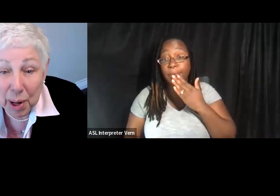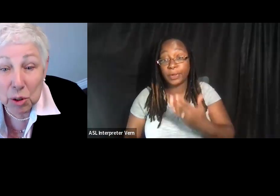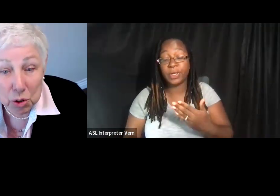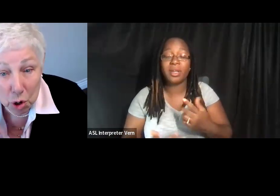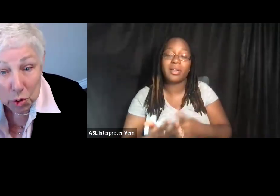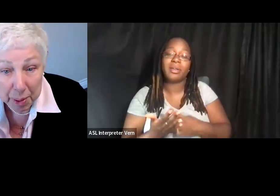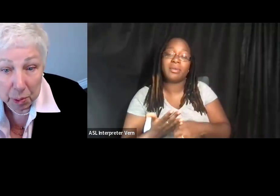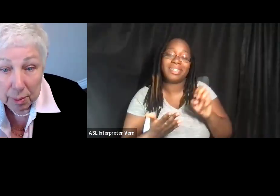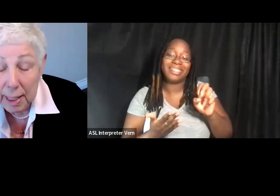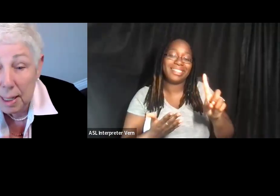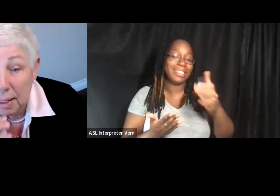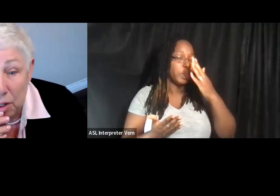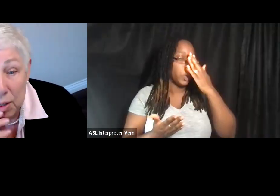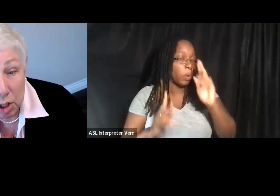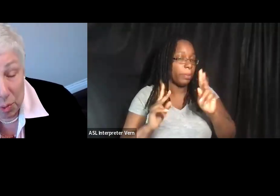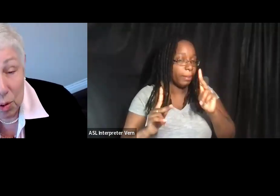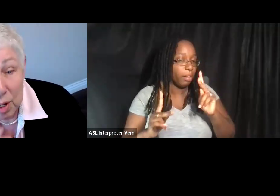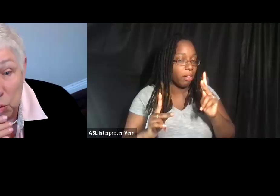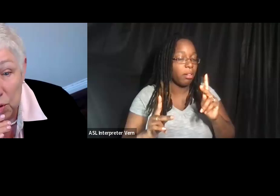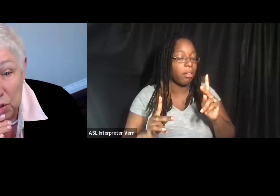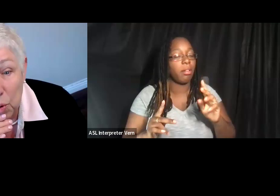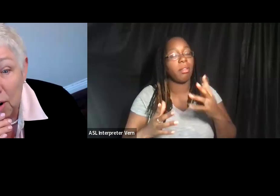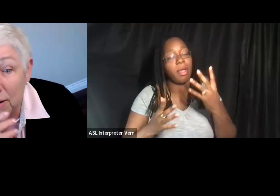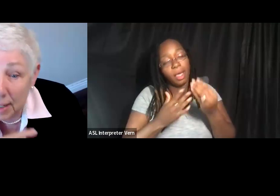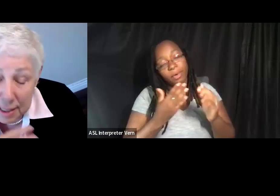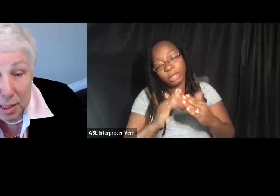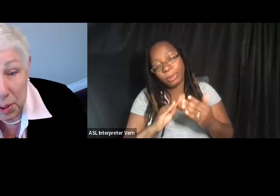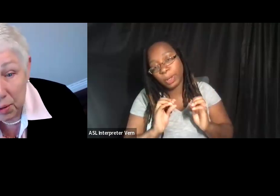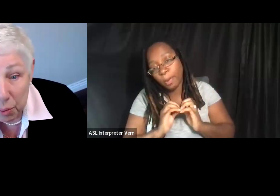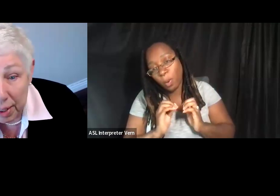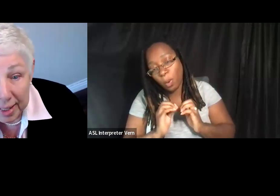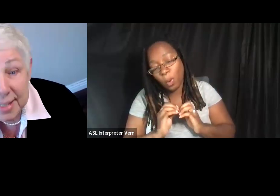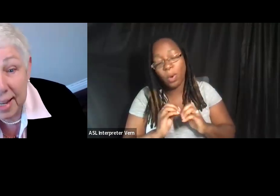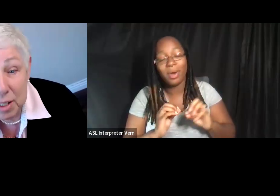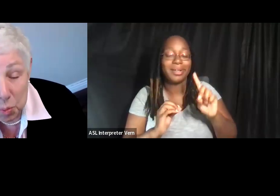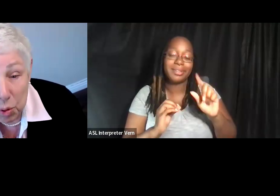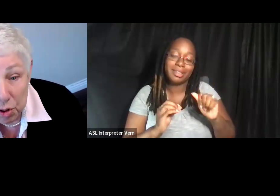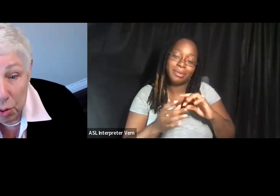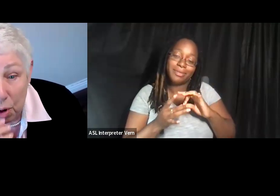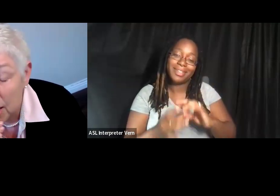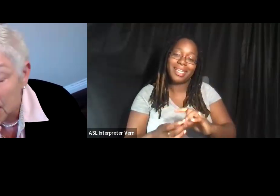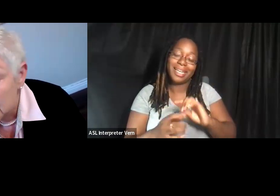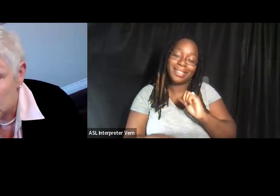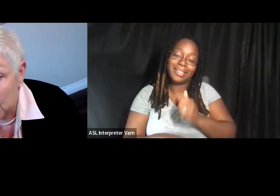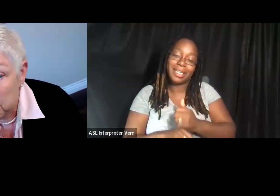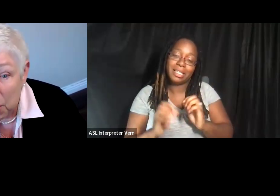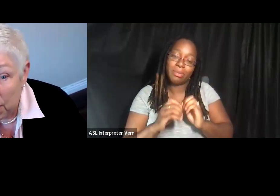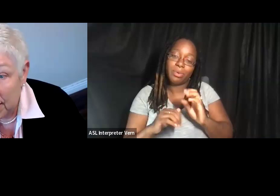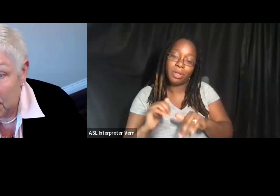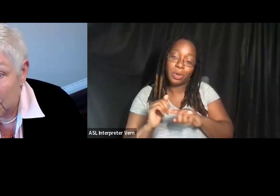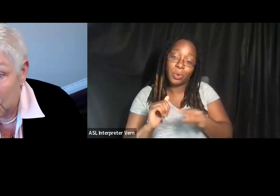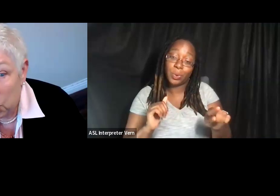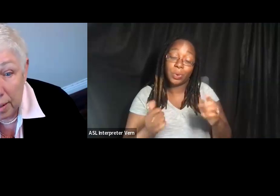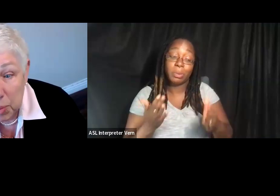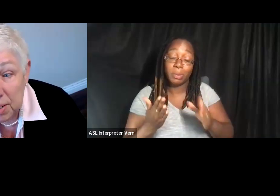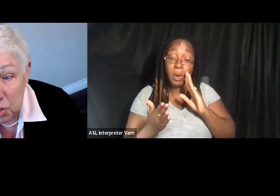executive director knows people. They're in the community more than you are, in disability related settings more than you are. So they may run